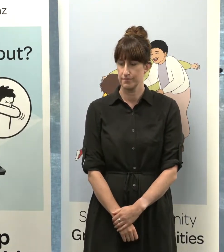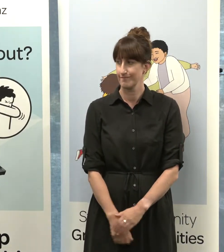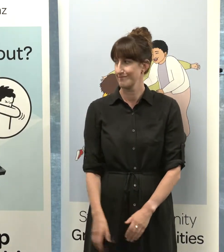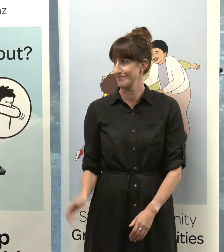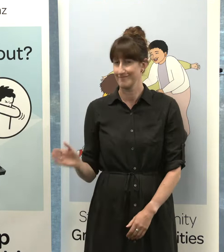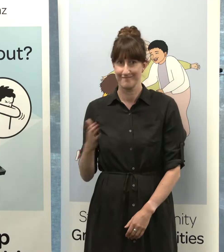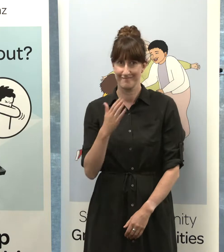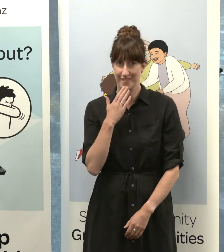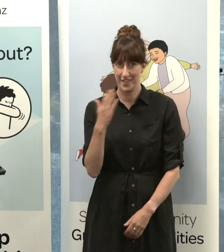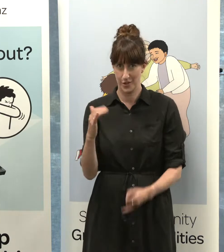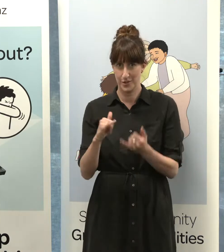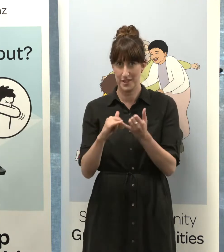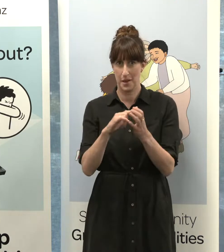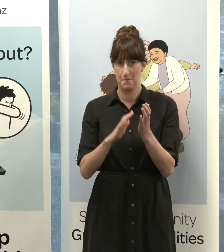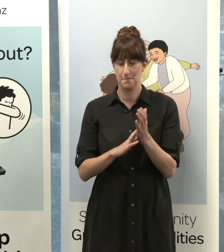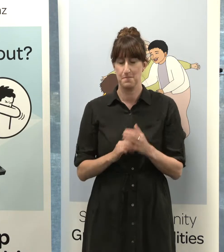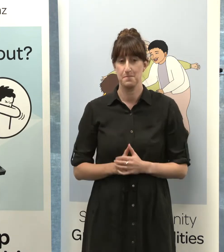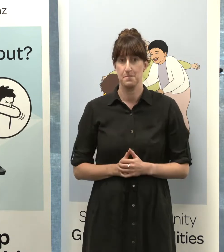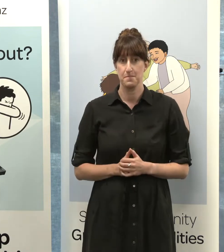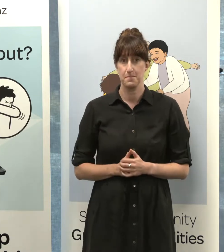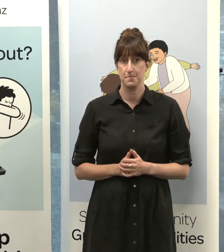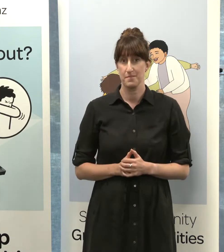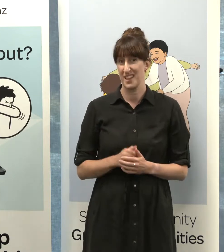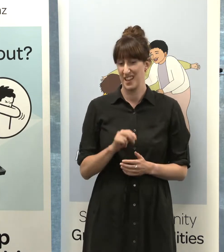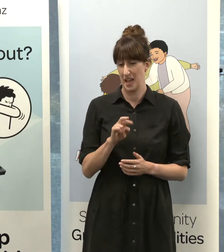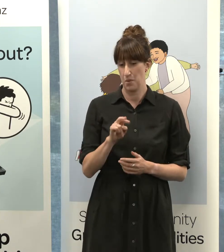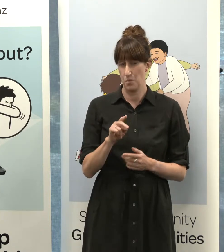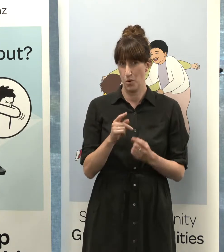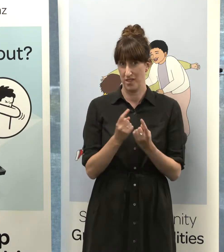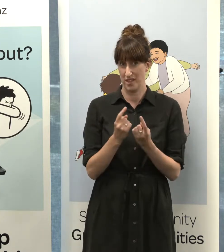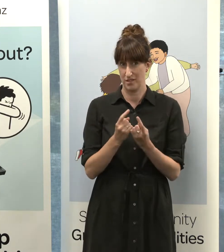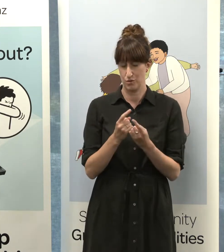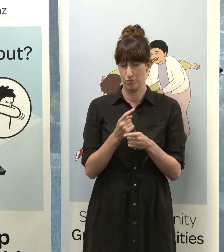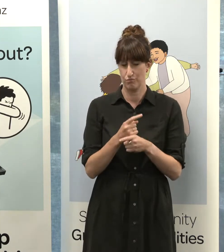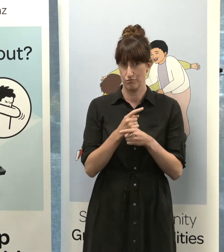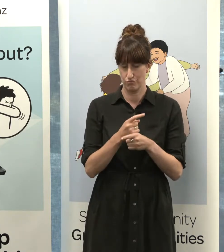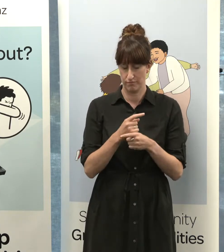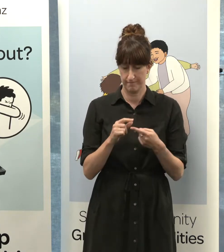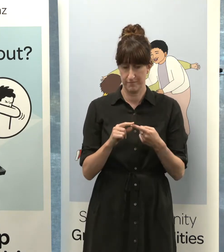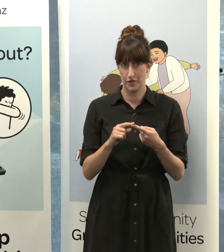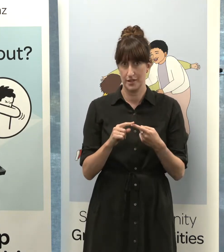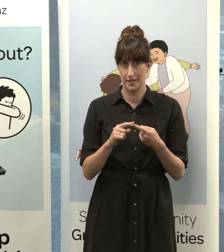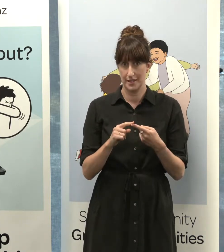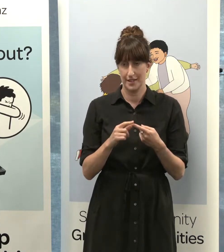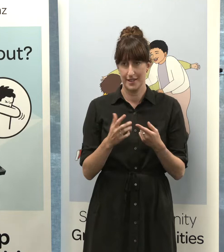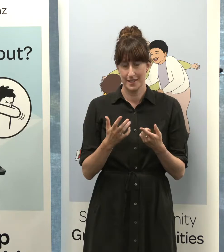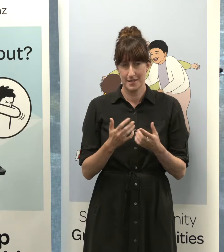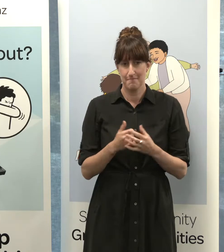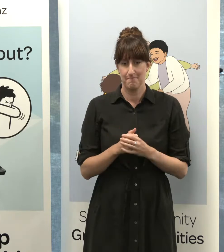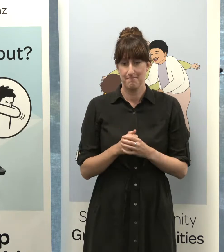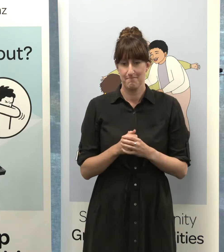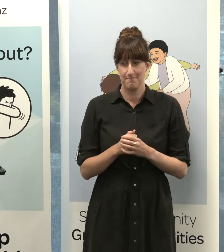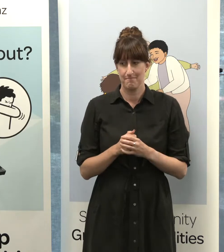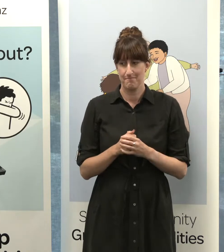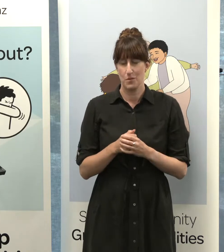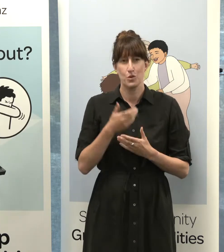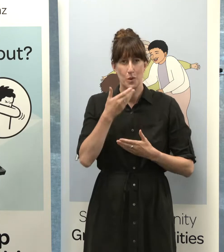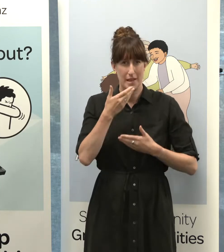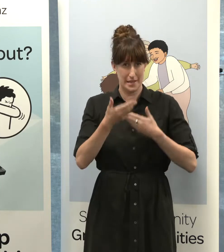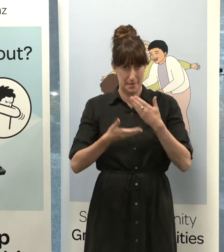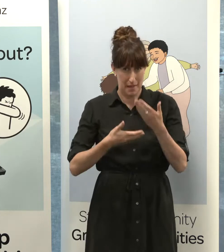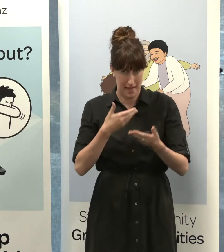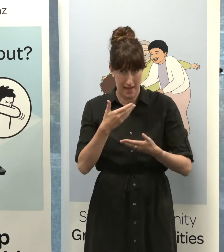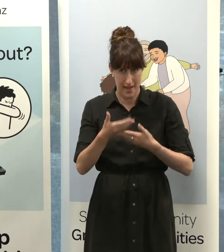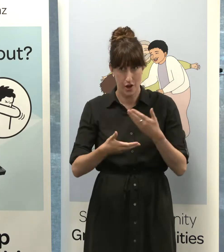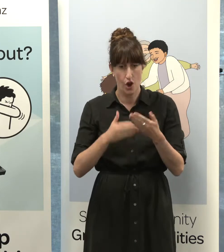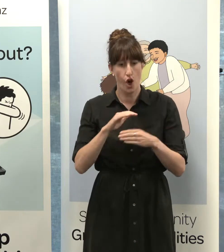Thanks, Sam. Just a couple more things I'd like to cover first, and bear with me on this. I'd like to explain some changes